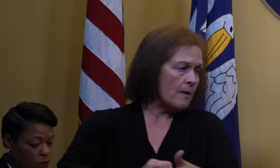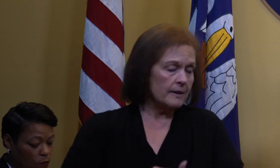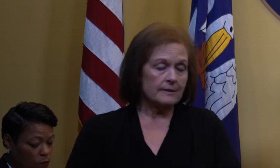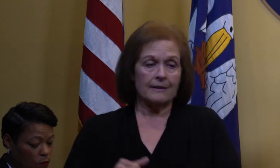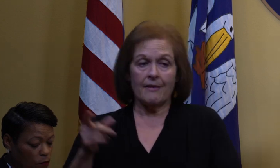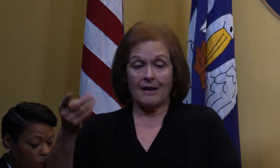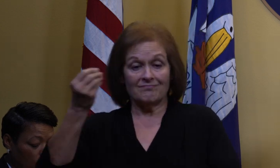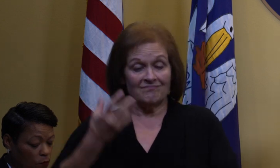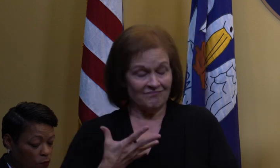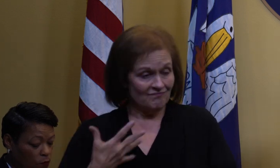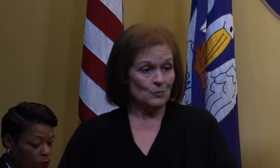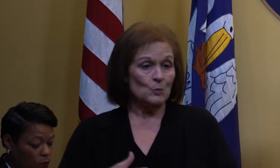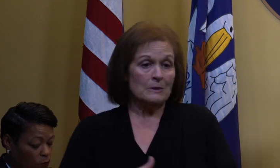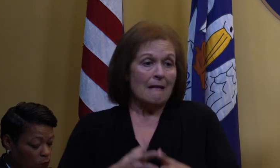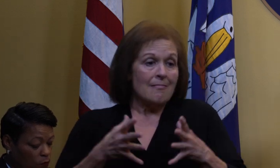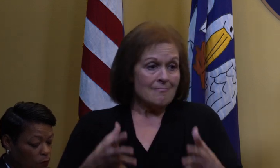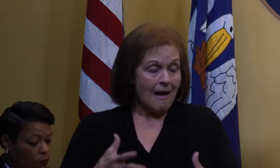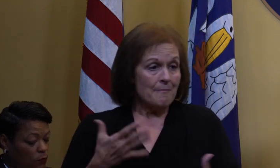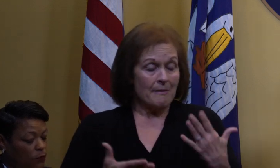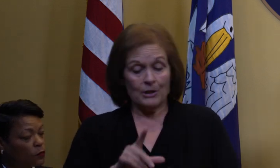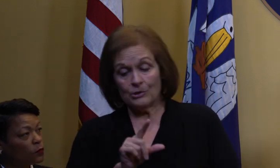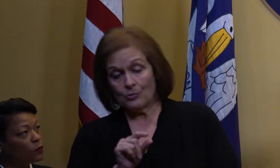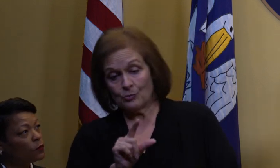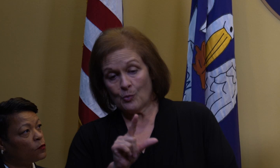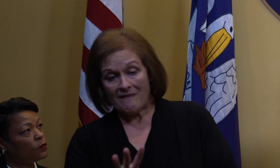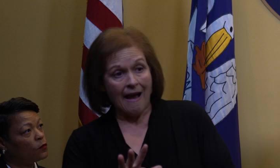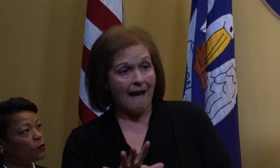a hyperactive hurricane season with as many as 25 named